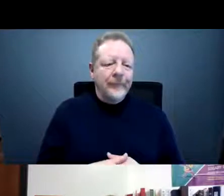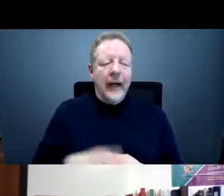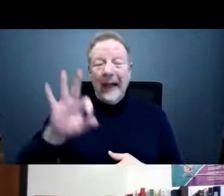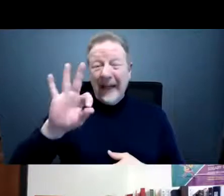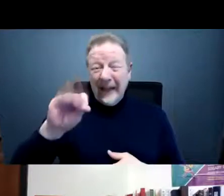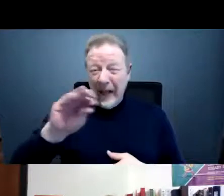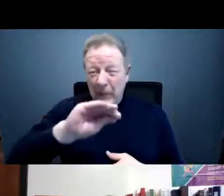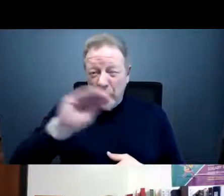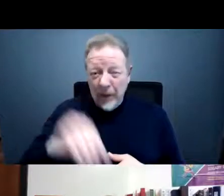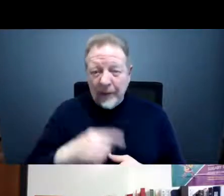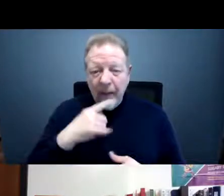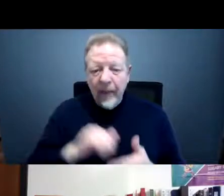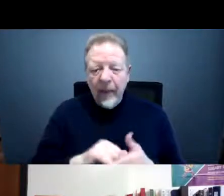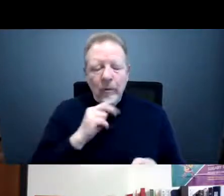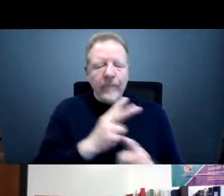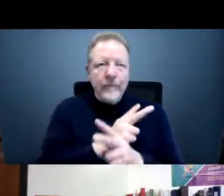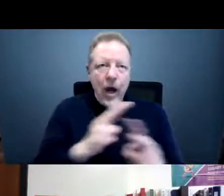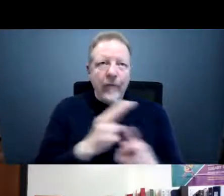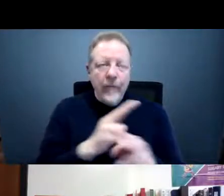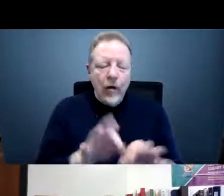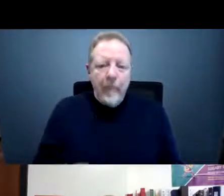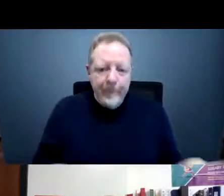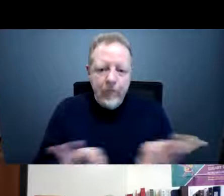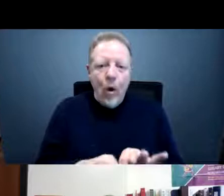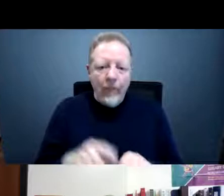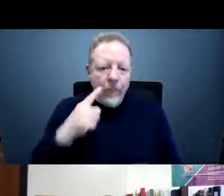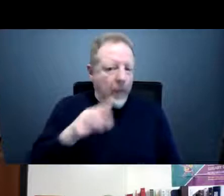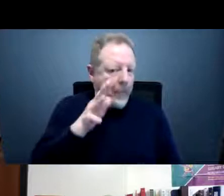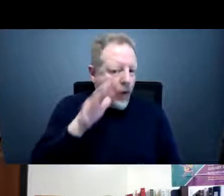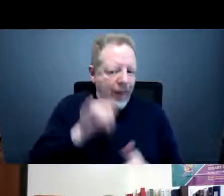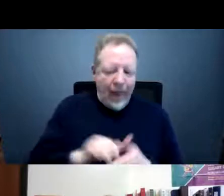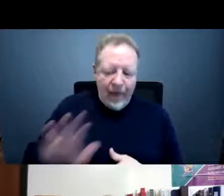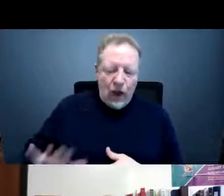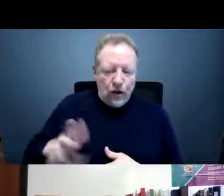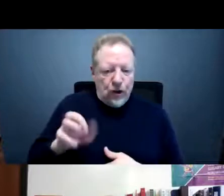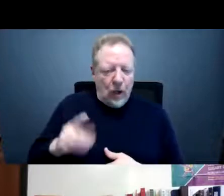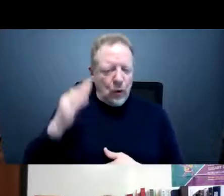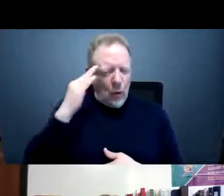90% said that it was very important to them that their child knows what is happening at the doctor's appointment.